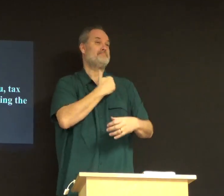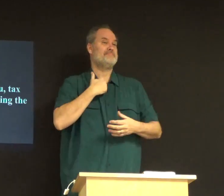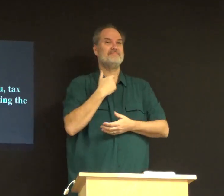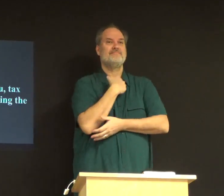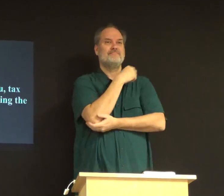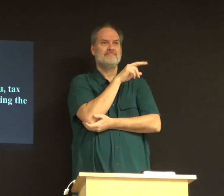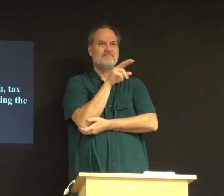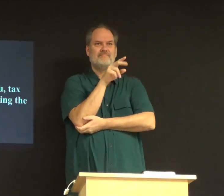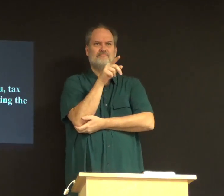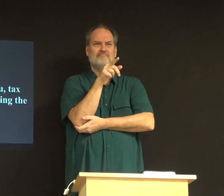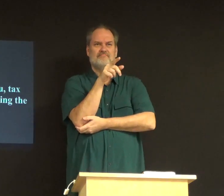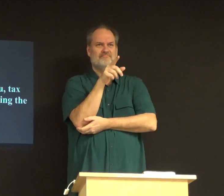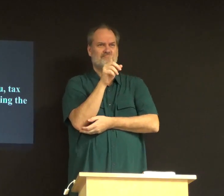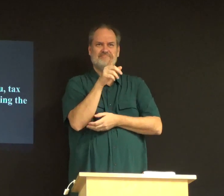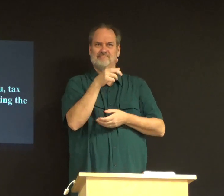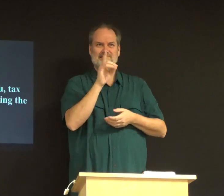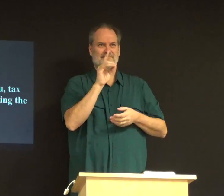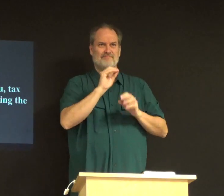thinking, people, I look out.